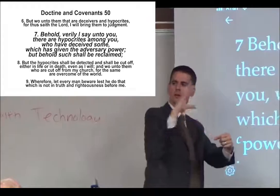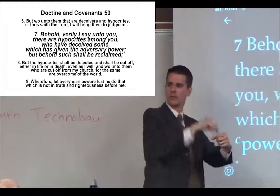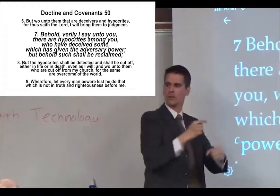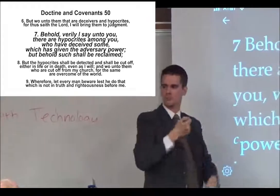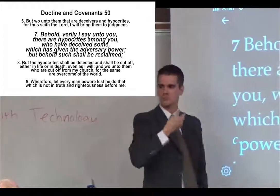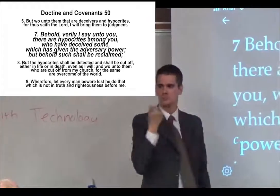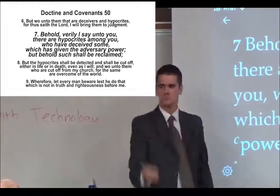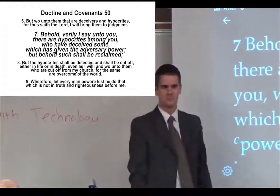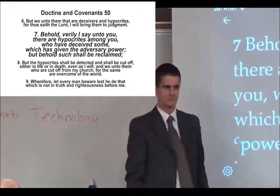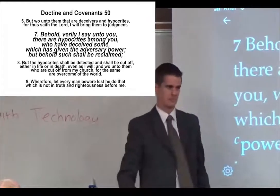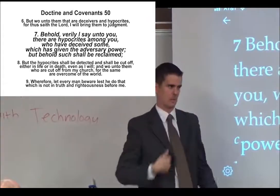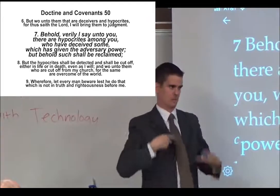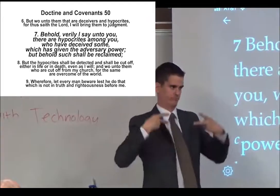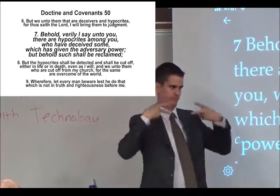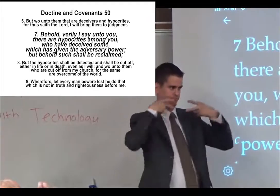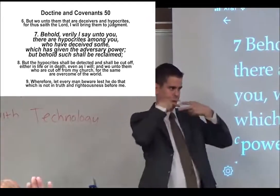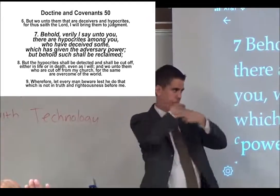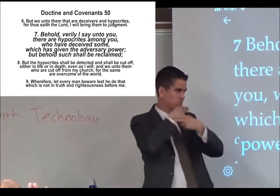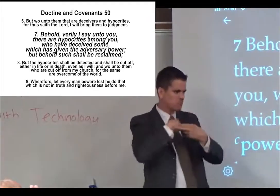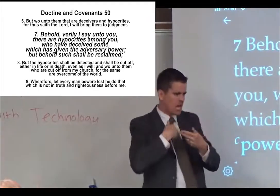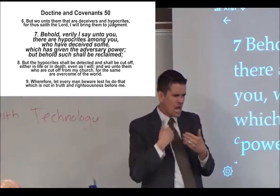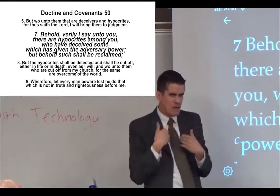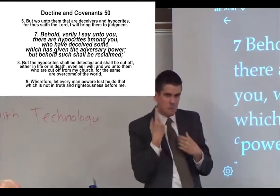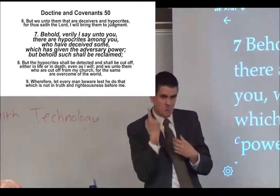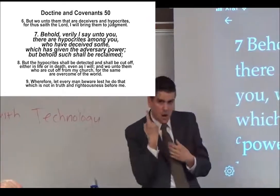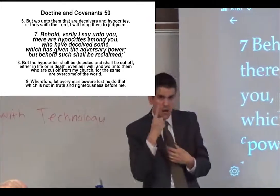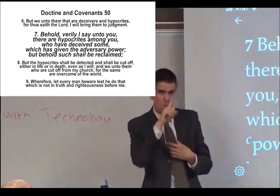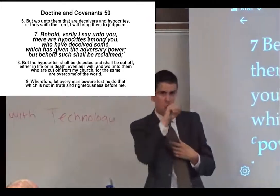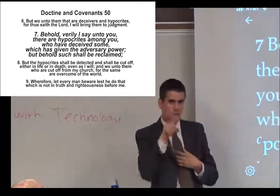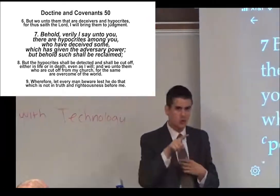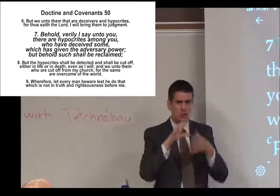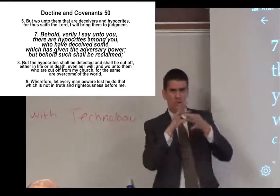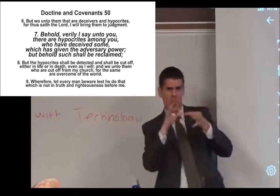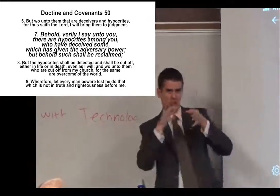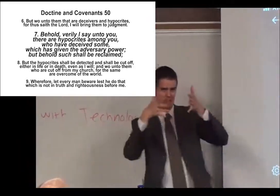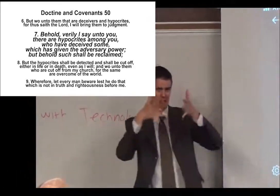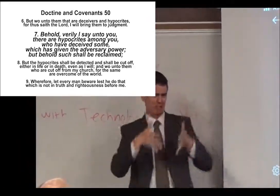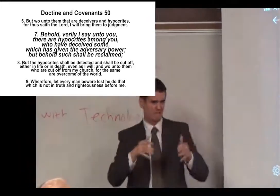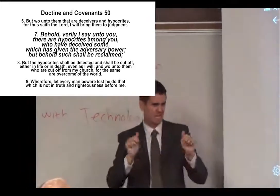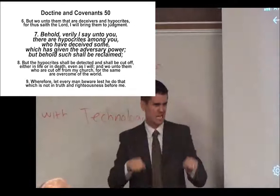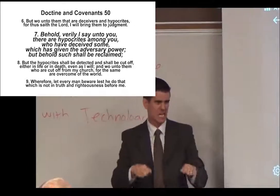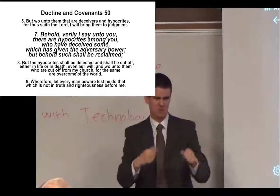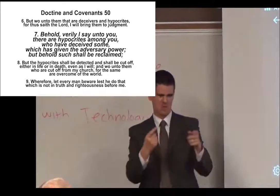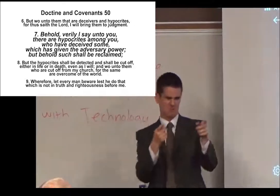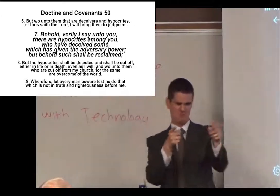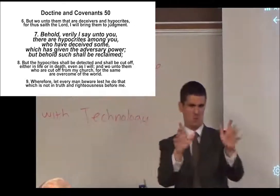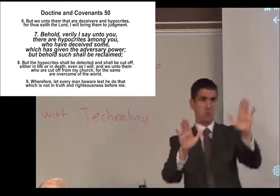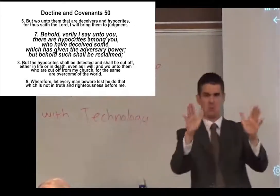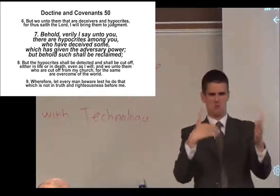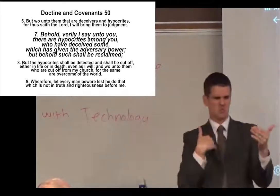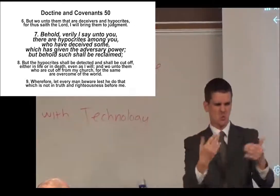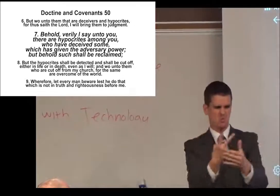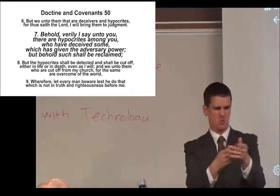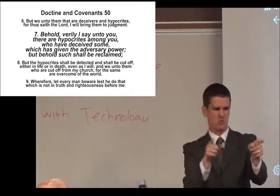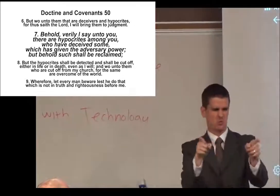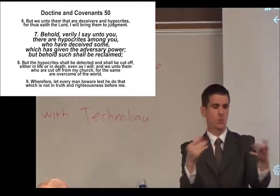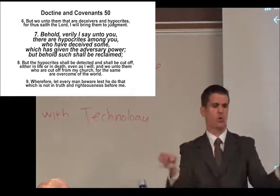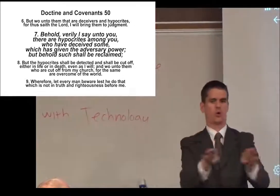So much can be involved in that one little thing. Now, I have one question, one comment left. I'm